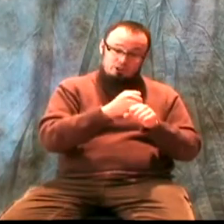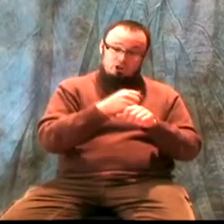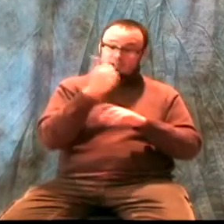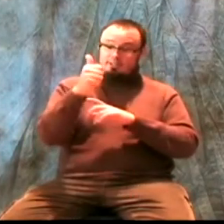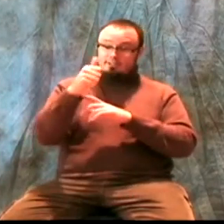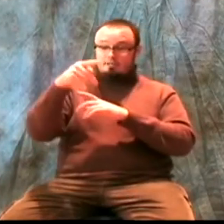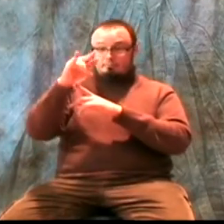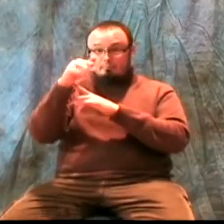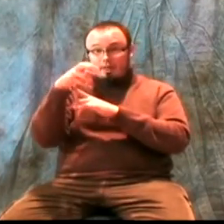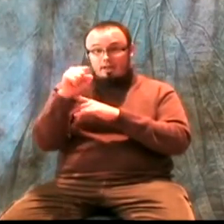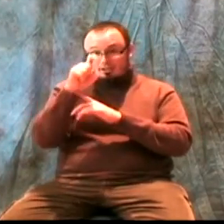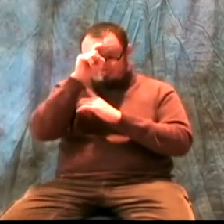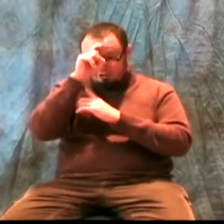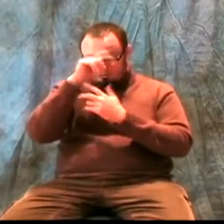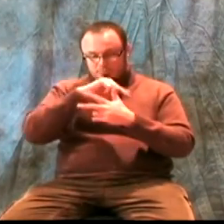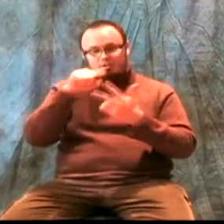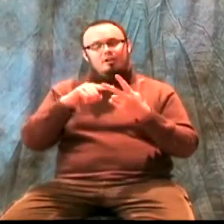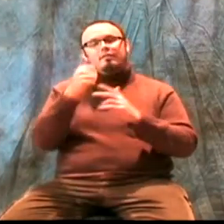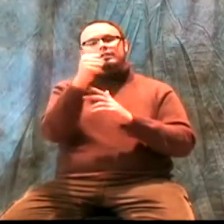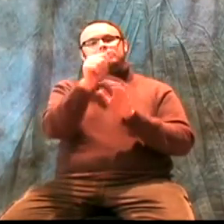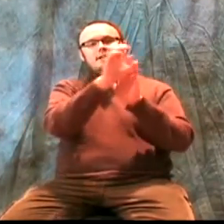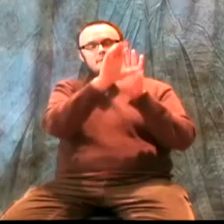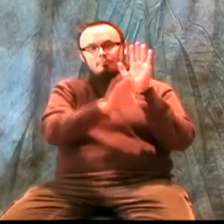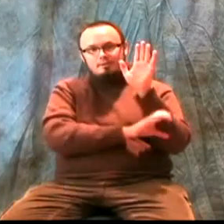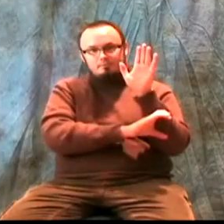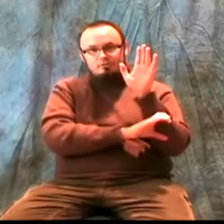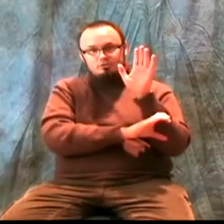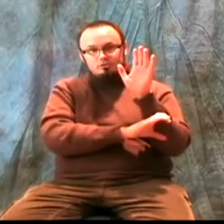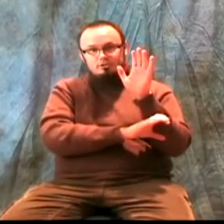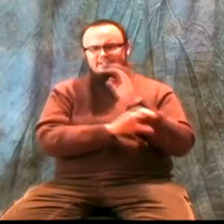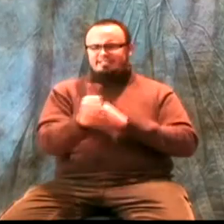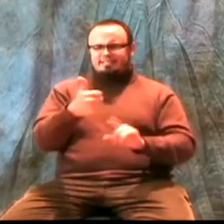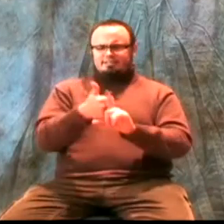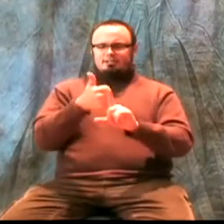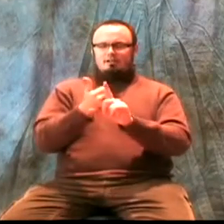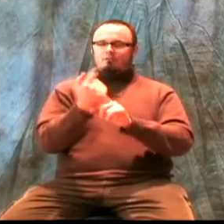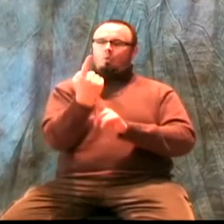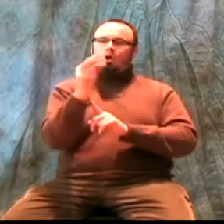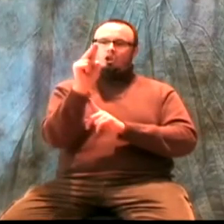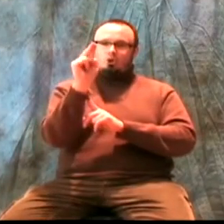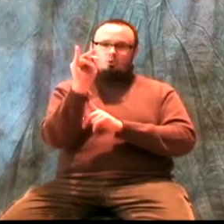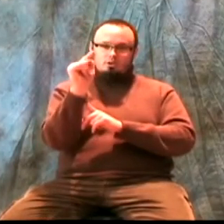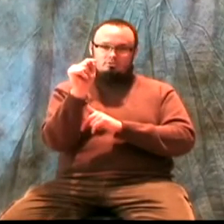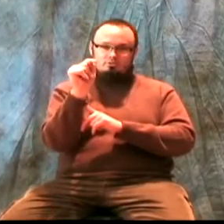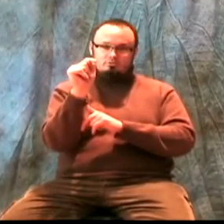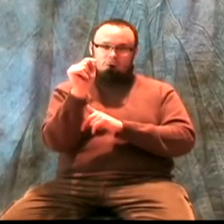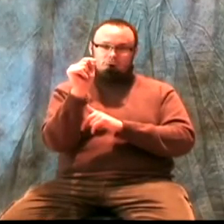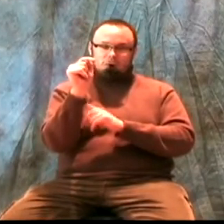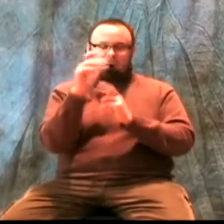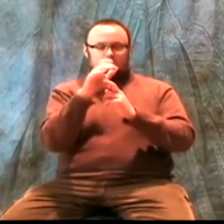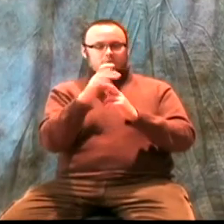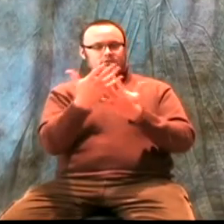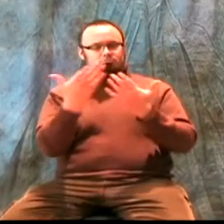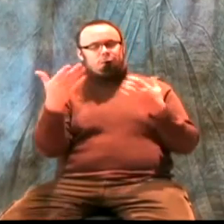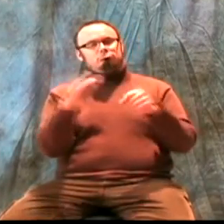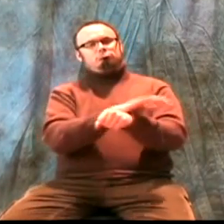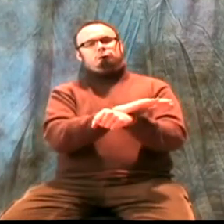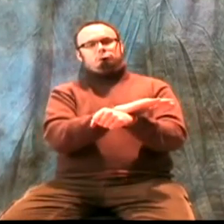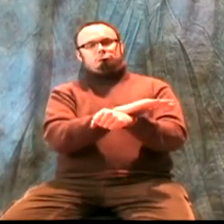and the 10 commandments. 10 is a unit. It represents completeness. God hid the